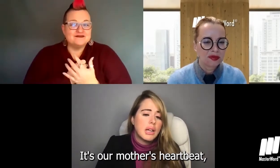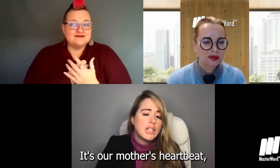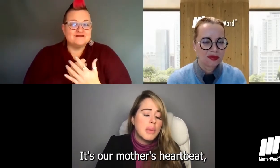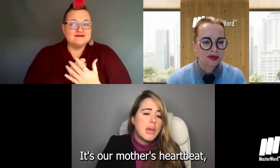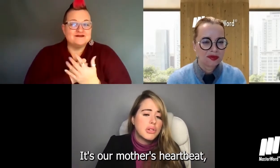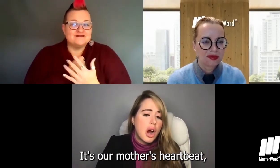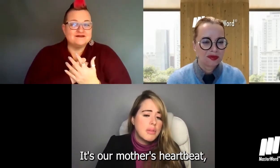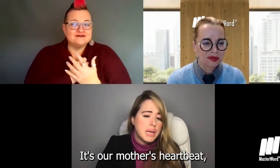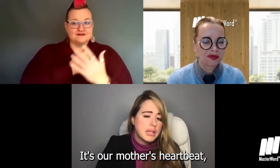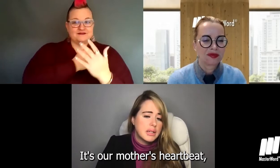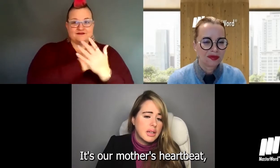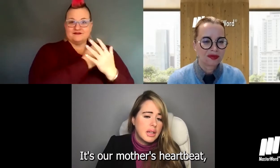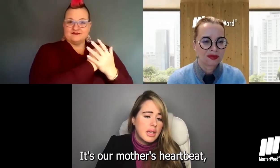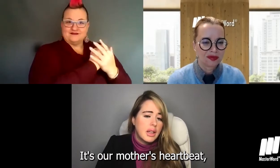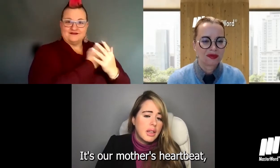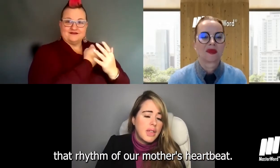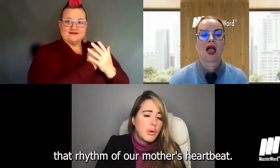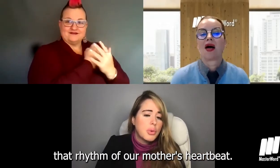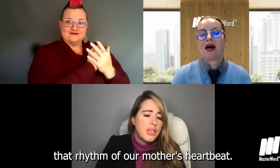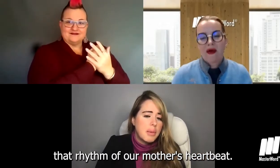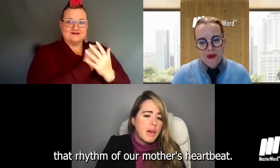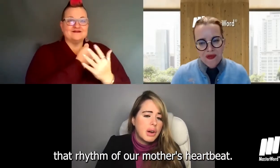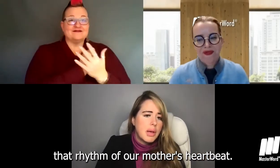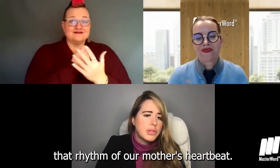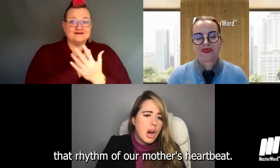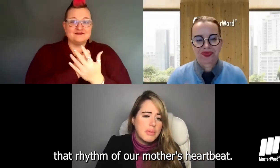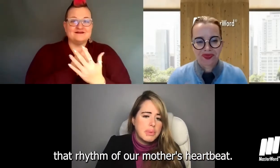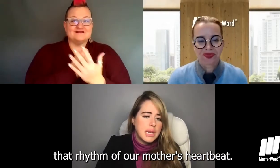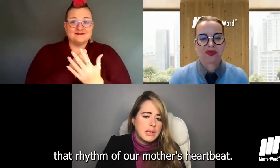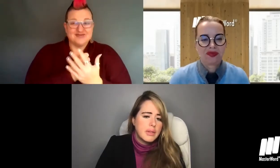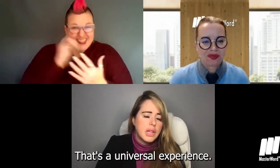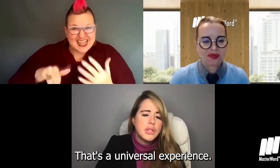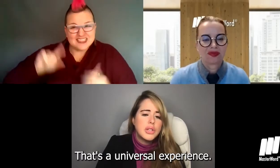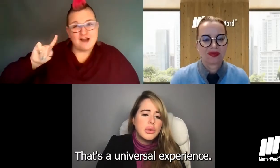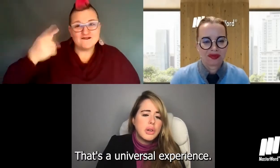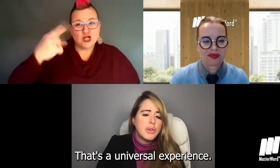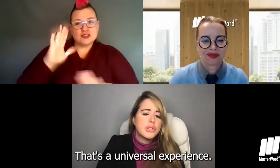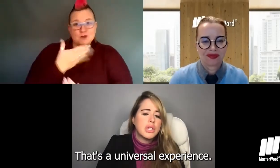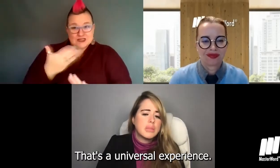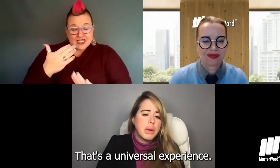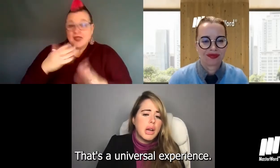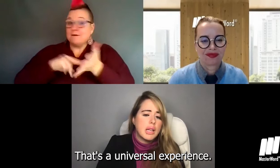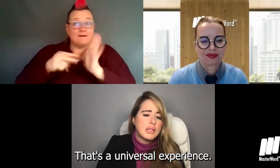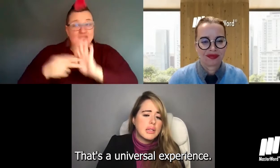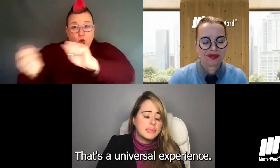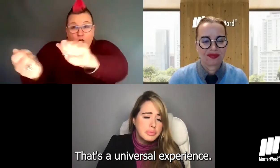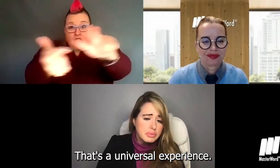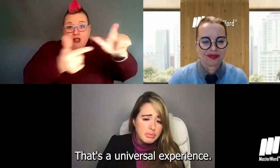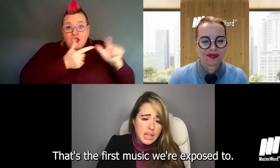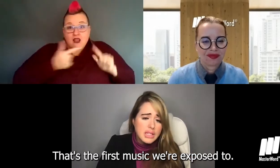It's our mother's heartbeat. That rhythm of our mother's heartbeat. That's a universal experience. That's the